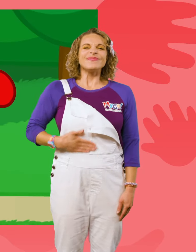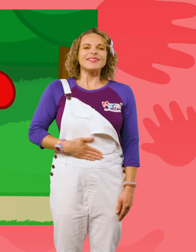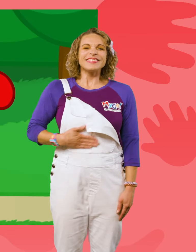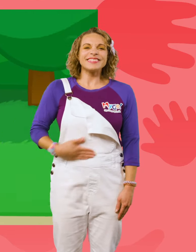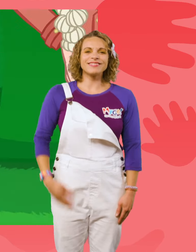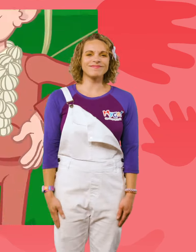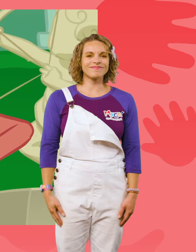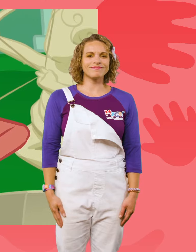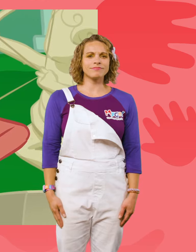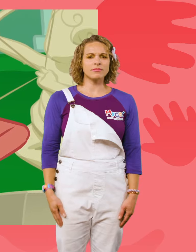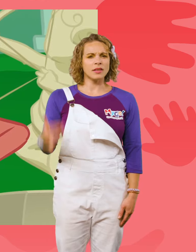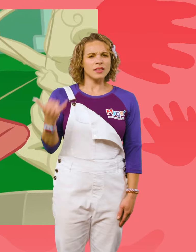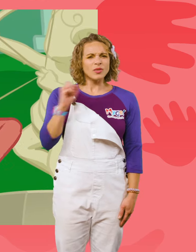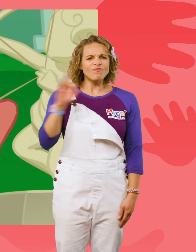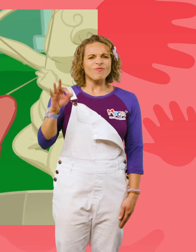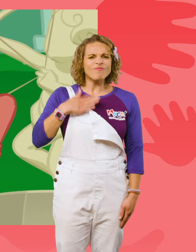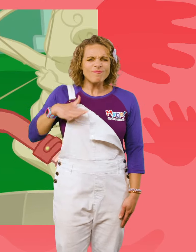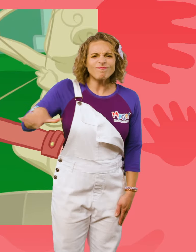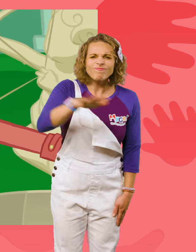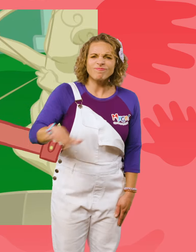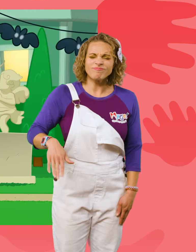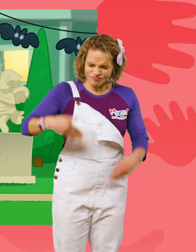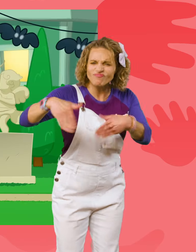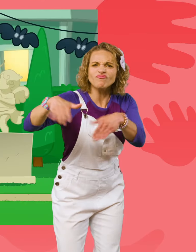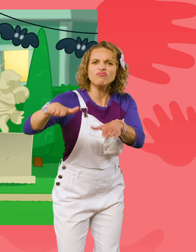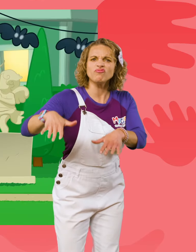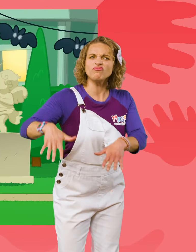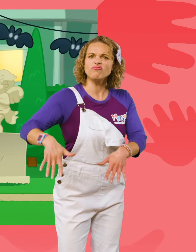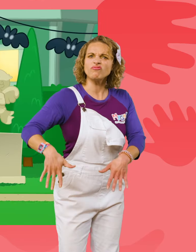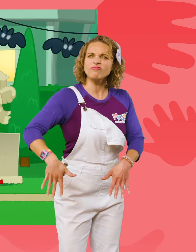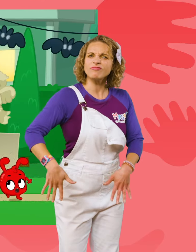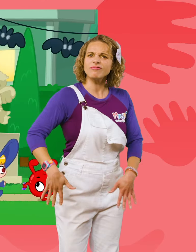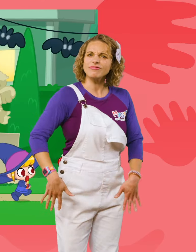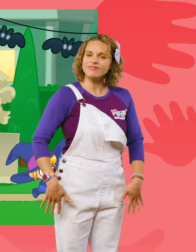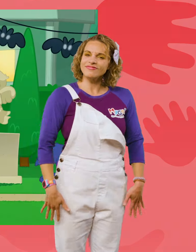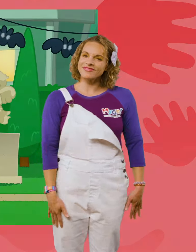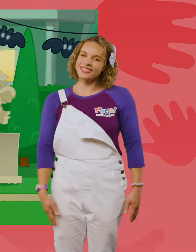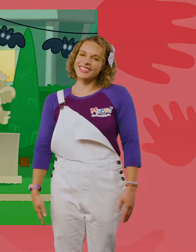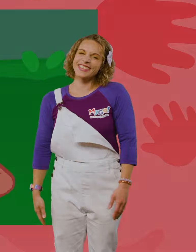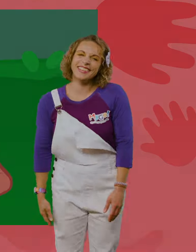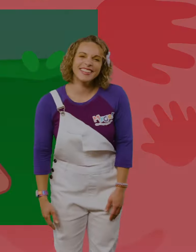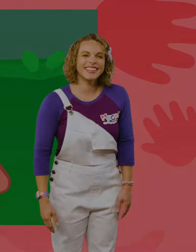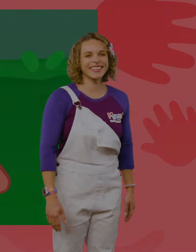Yummy! Now get off my land! Shoo!